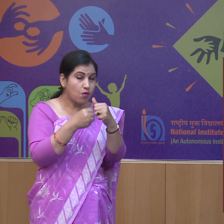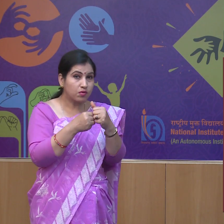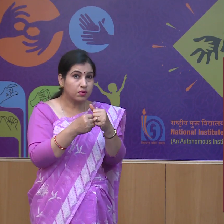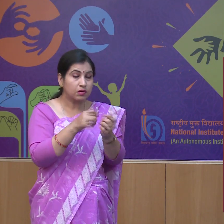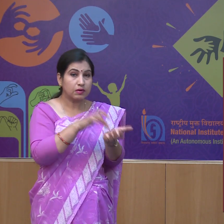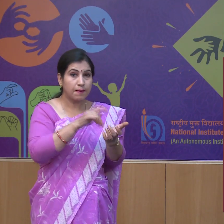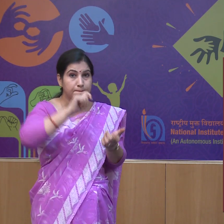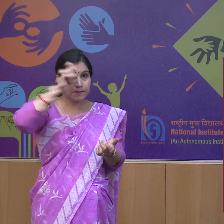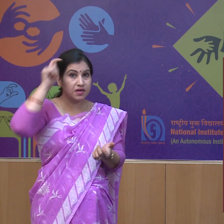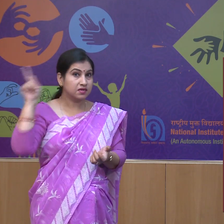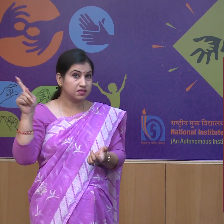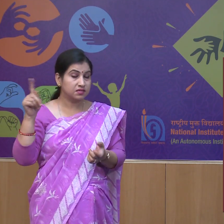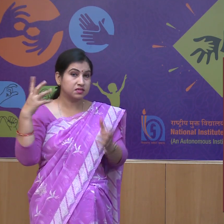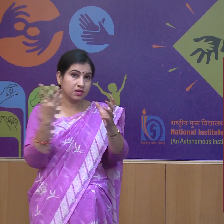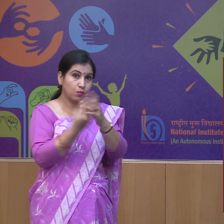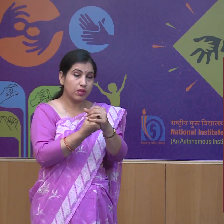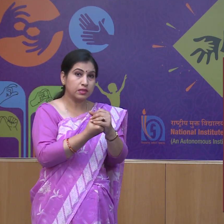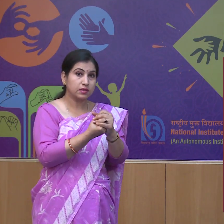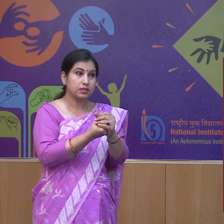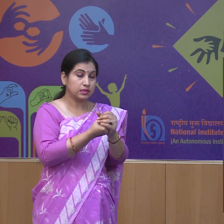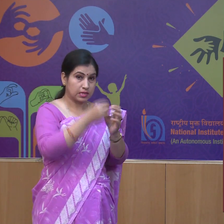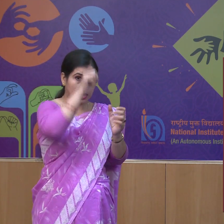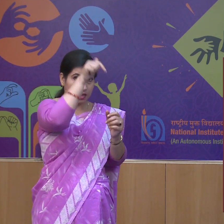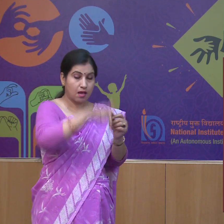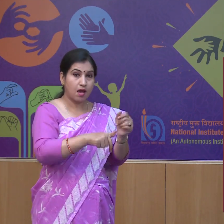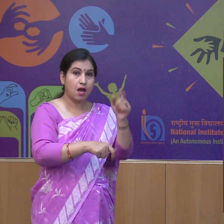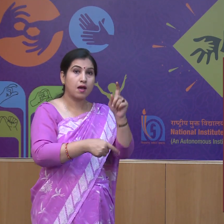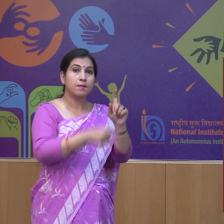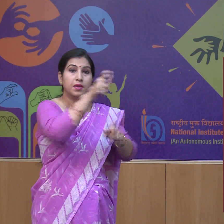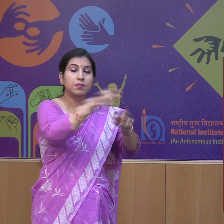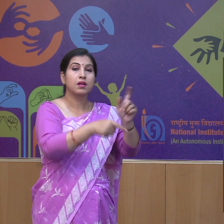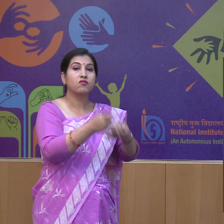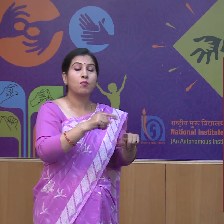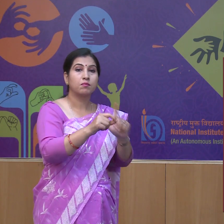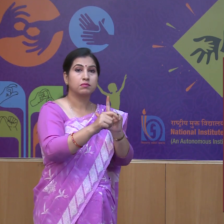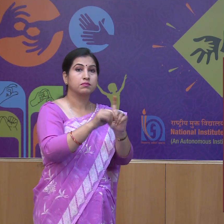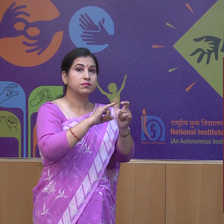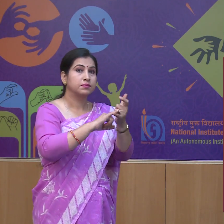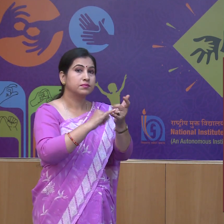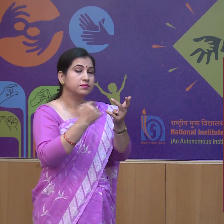the British and Sikhs in the country.